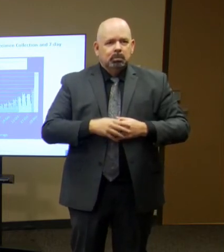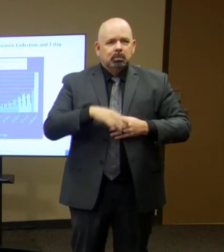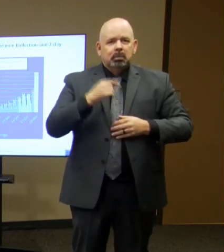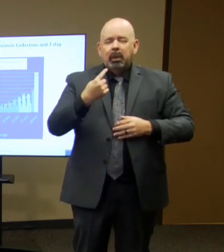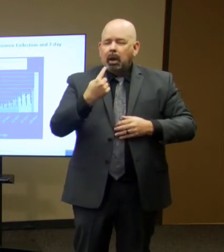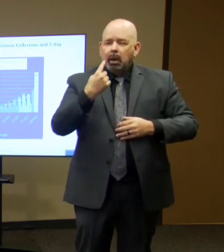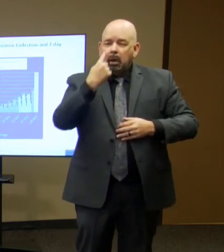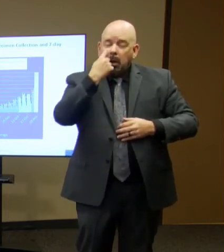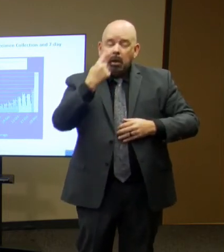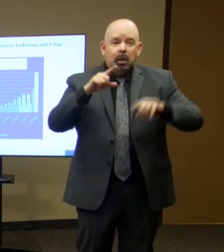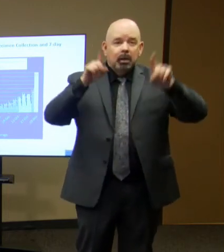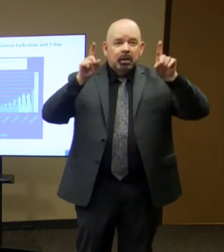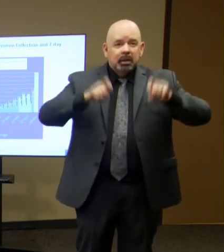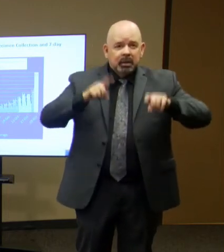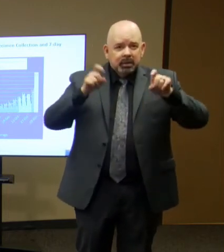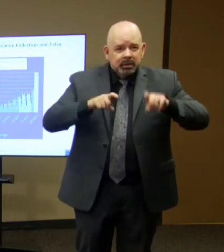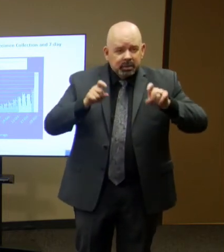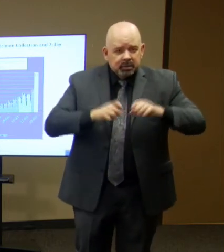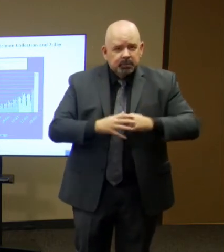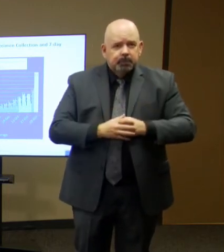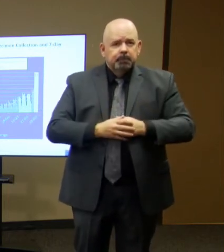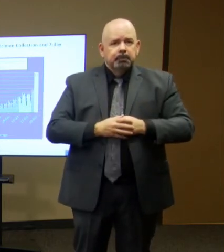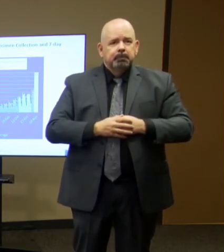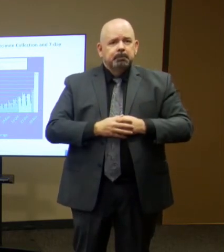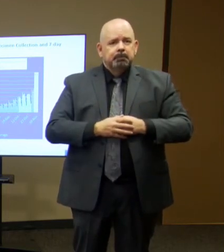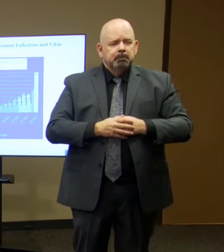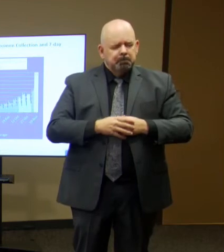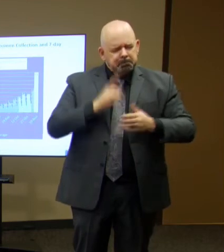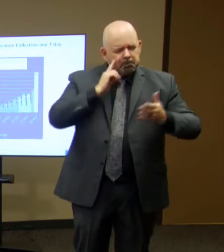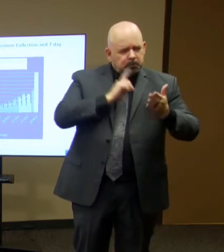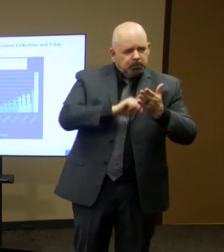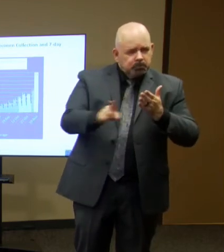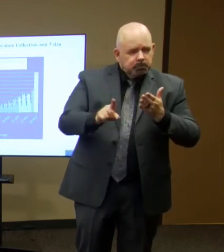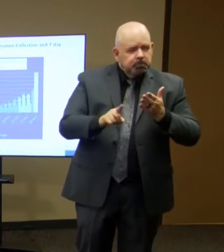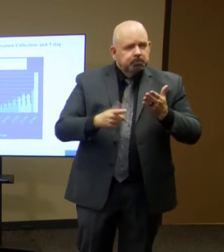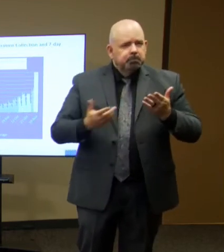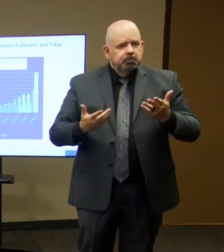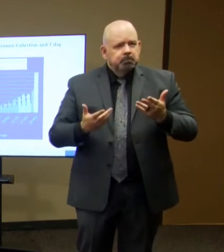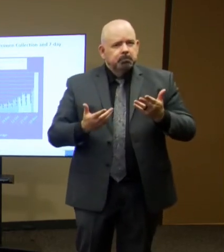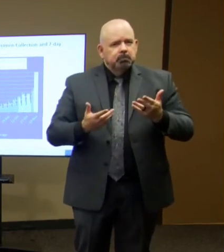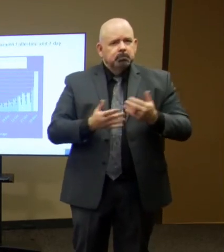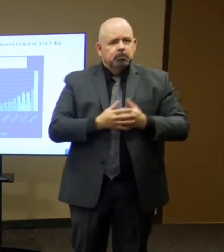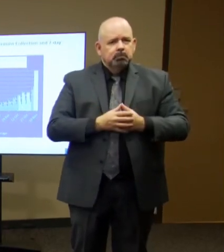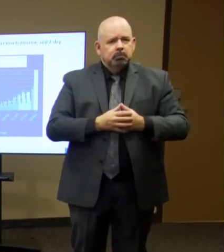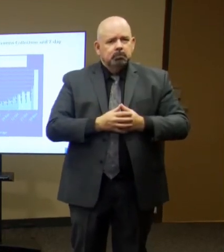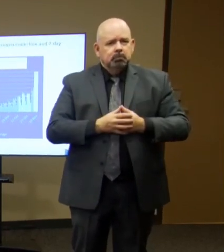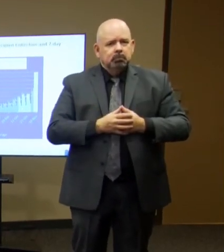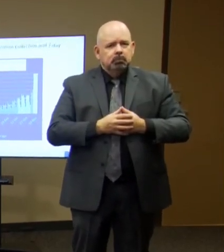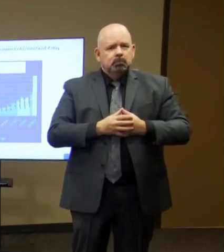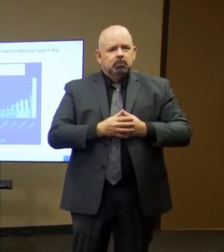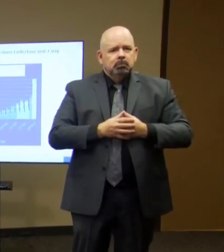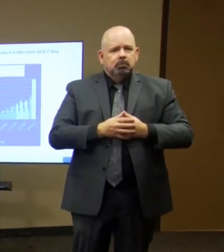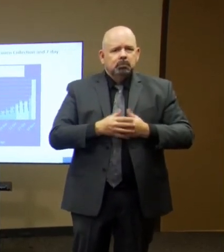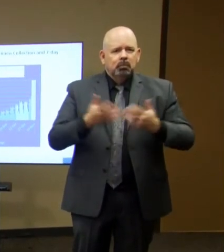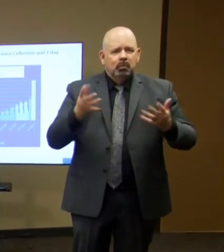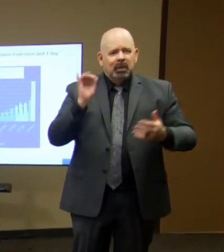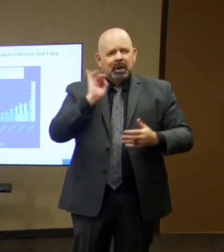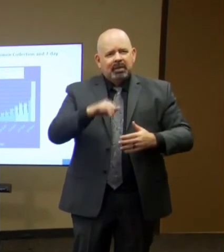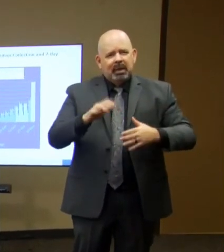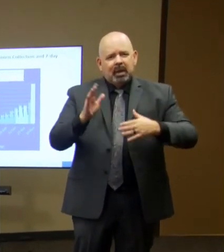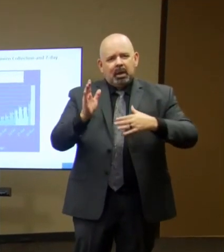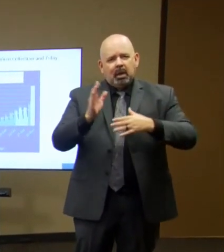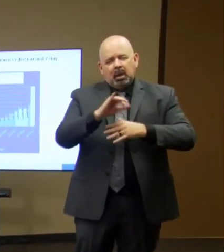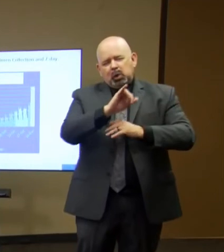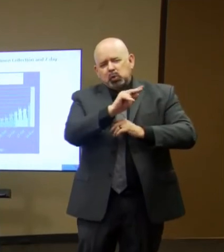same spike that we saw in early July, late June, the dip then when